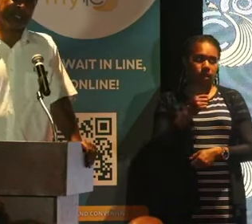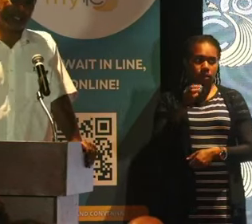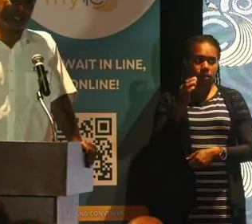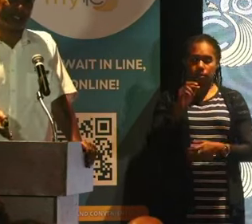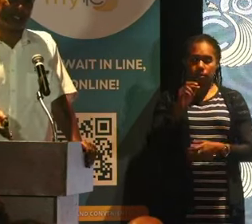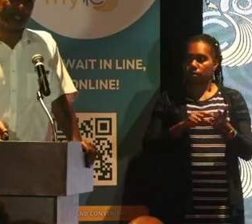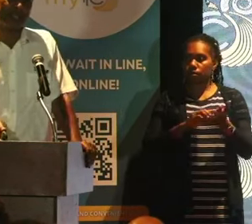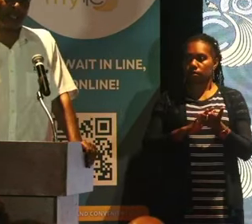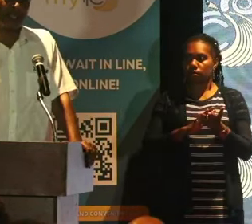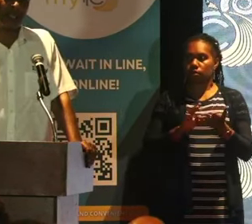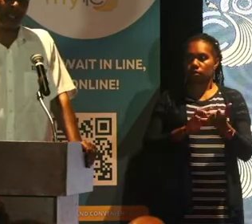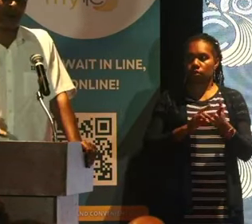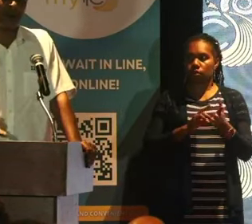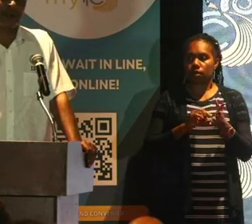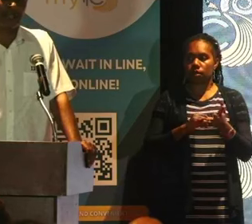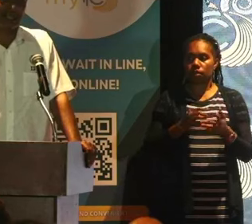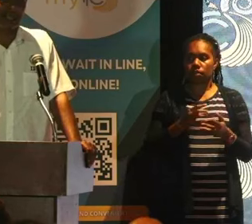company is